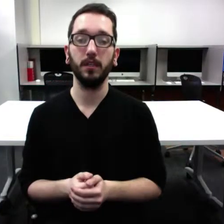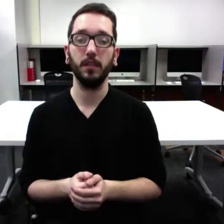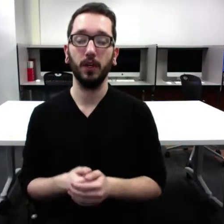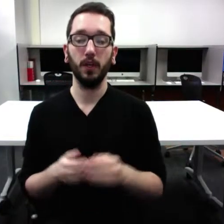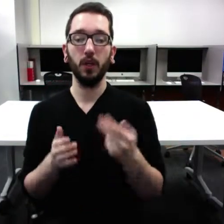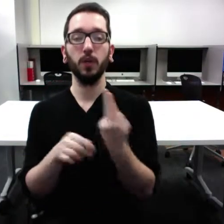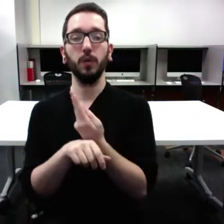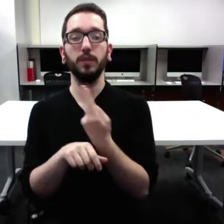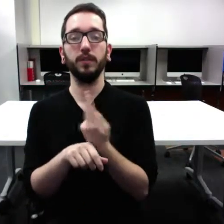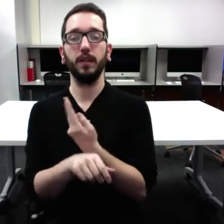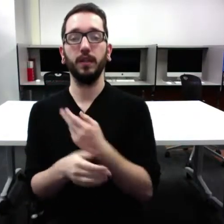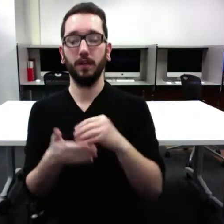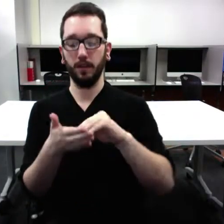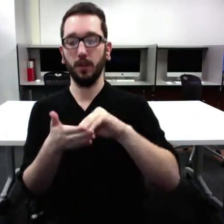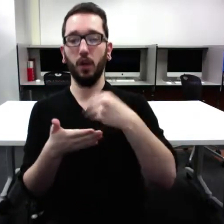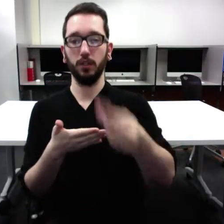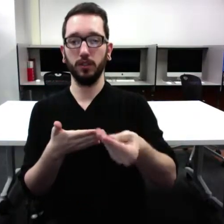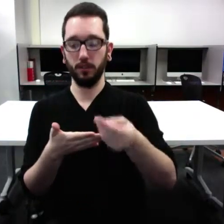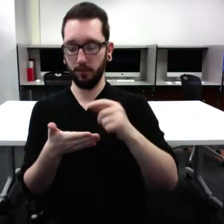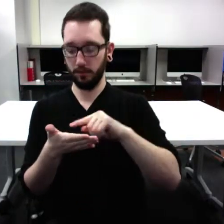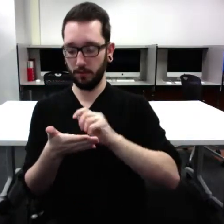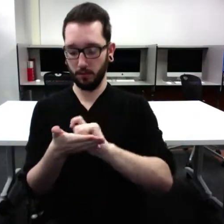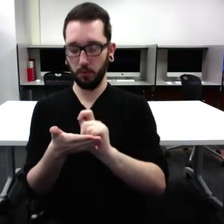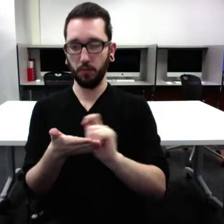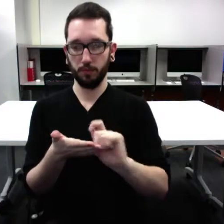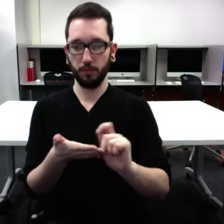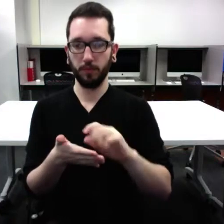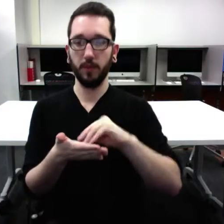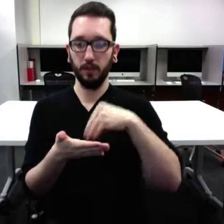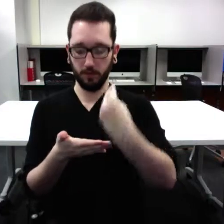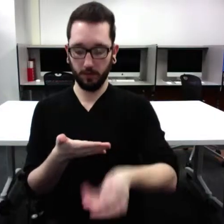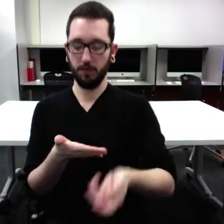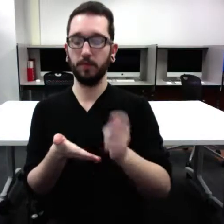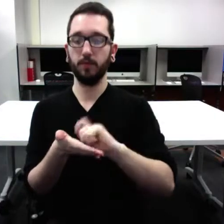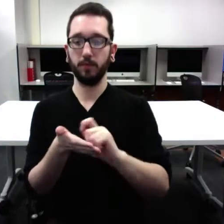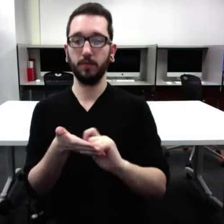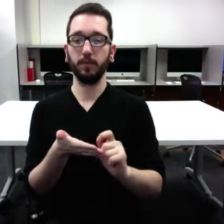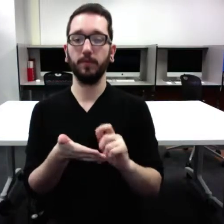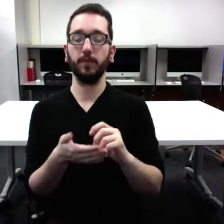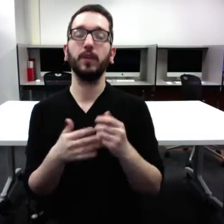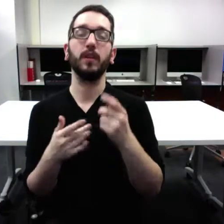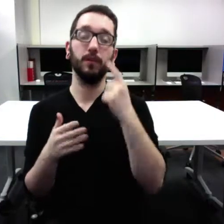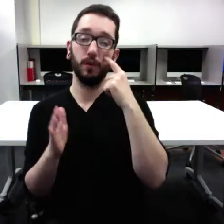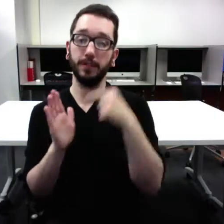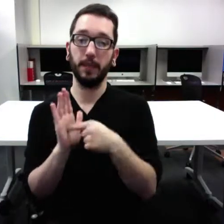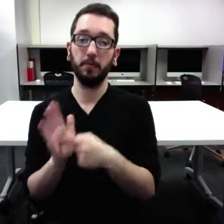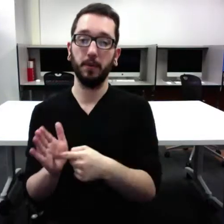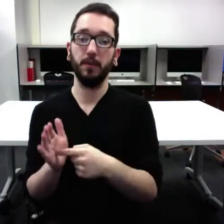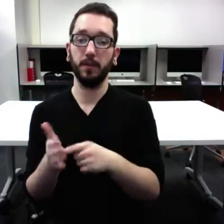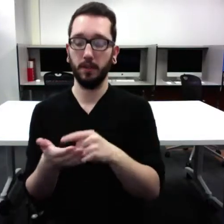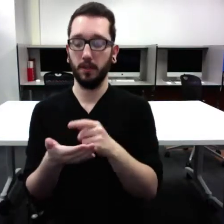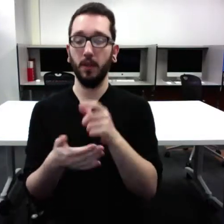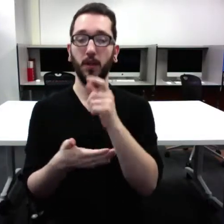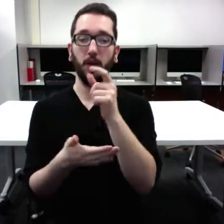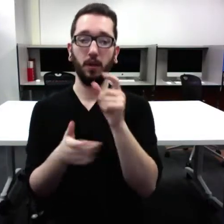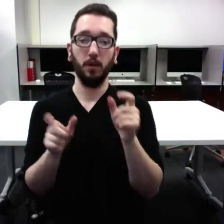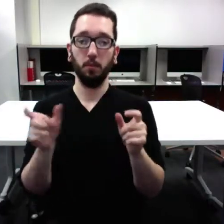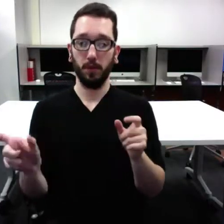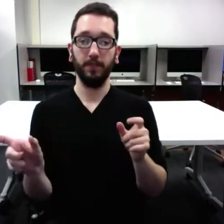flashcards. Very simple to do. Watch. You can place a prefix, suffix, or word root on the front of a